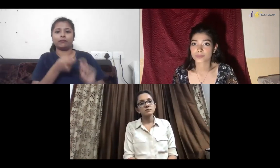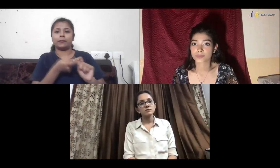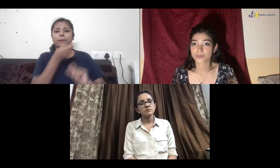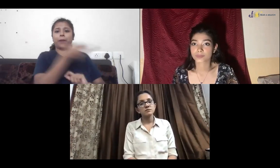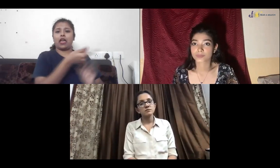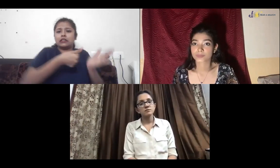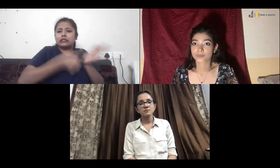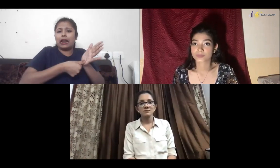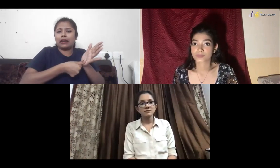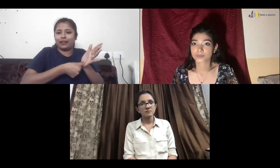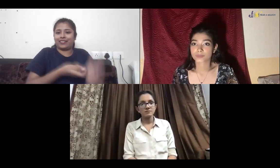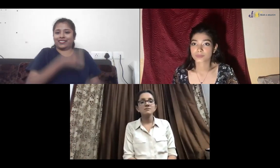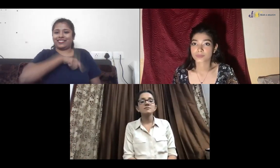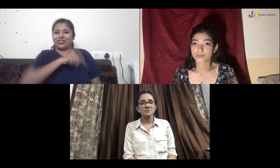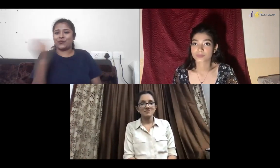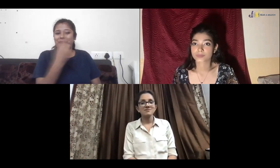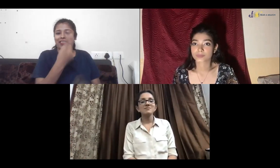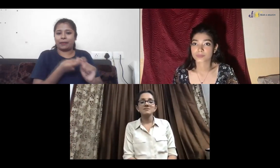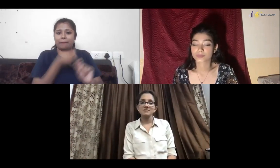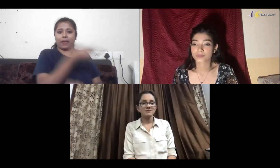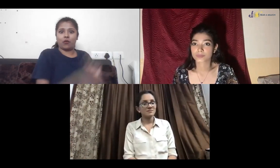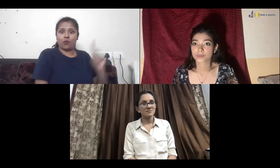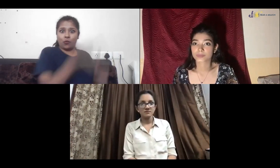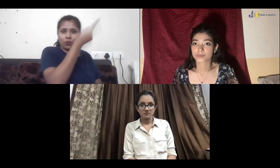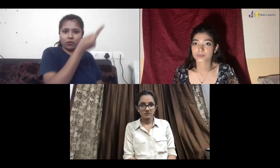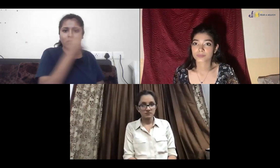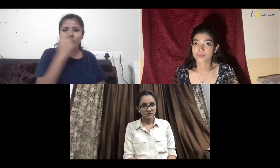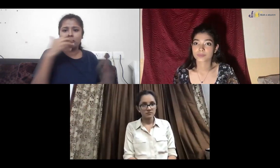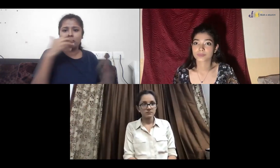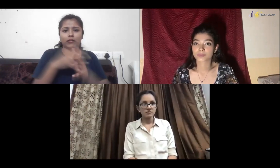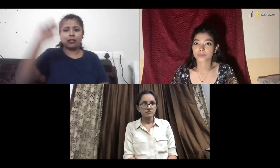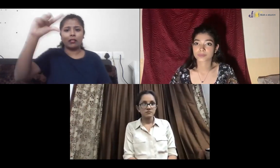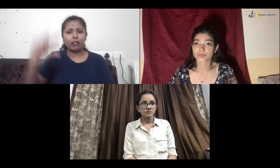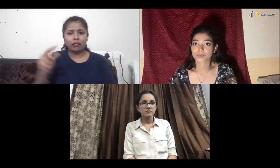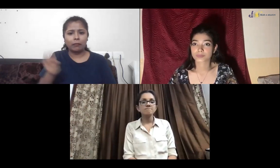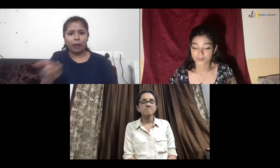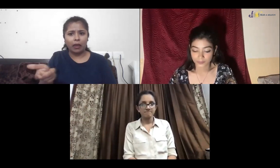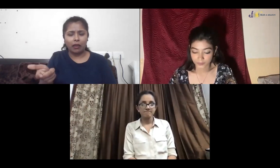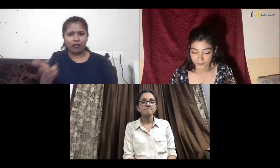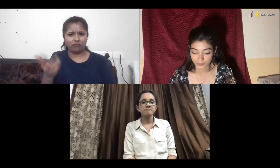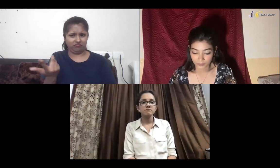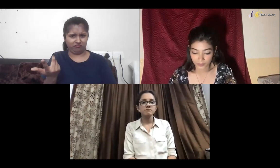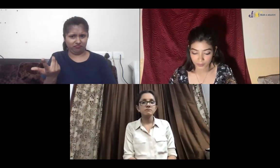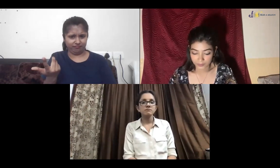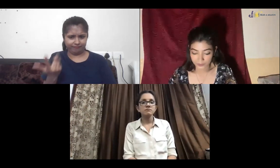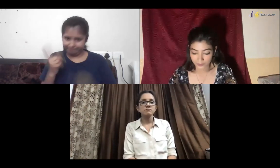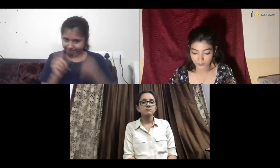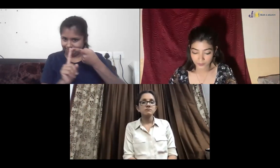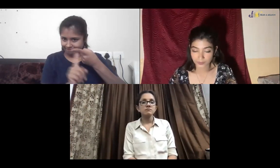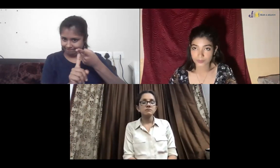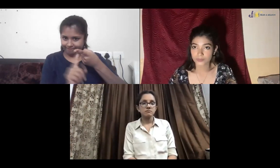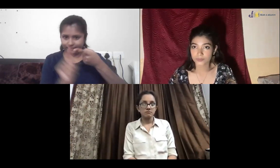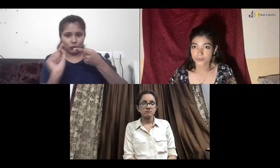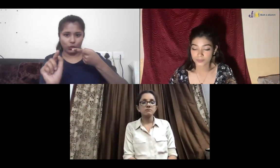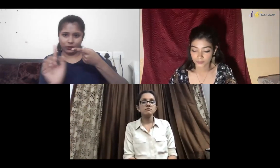places, public places, we are paying, we are private offices. In private offices,